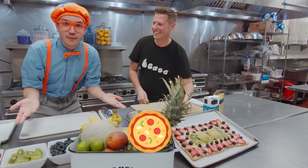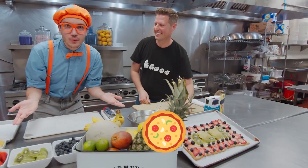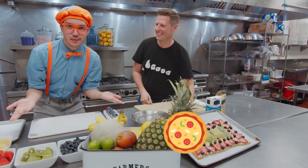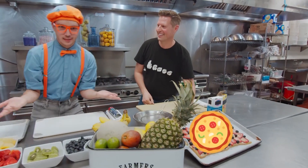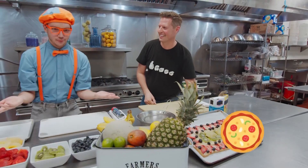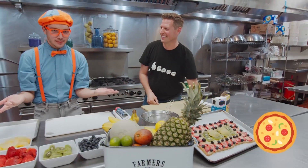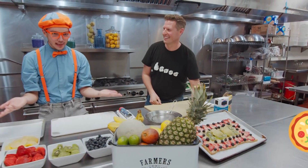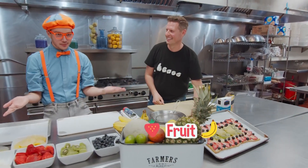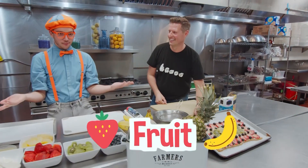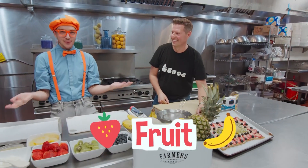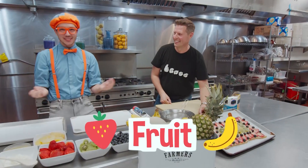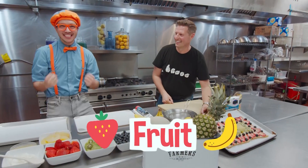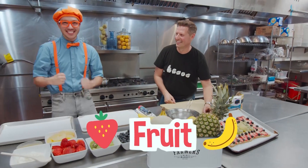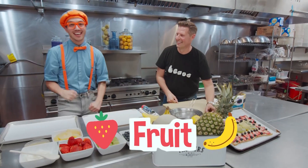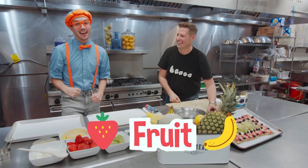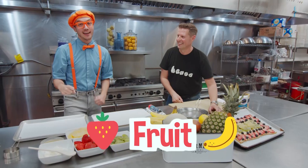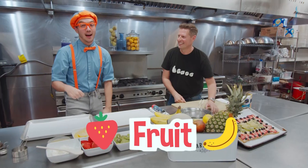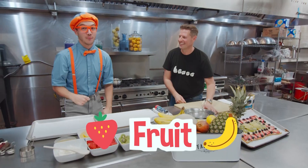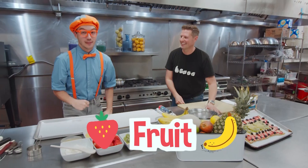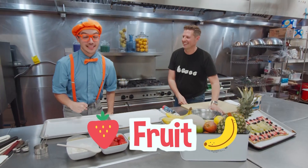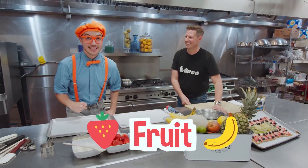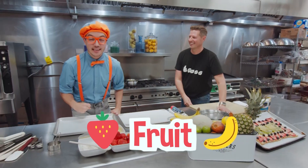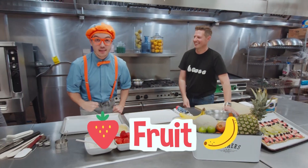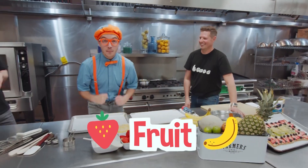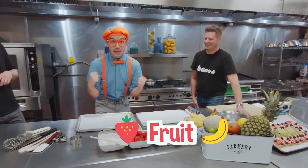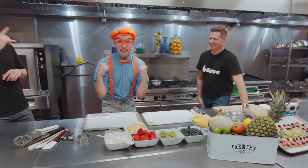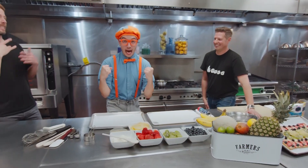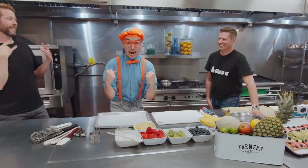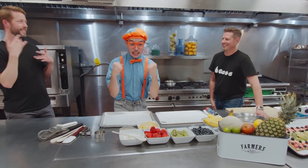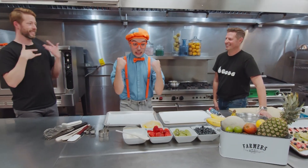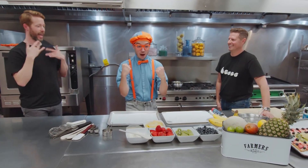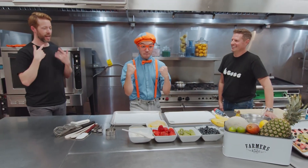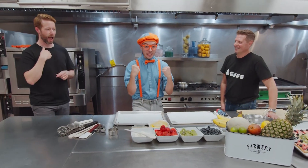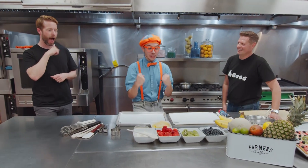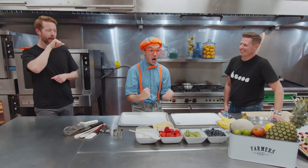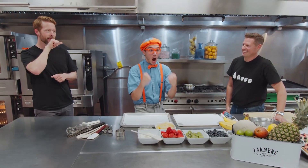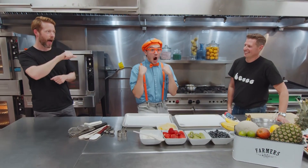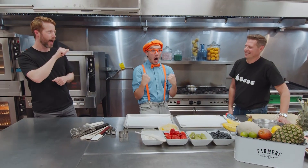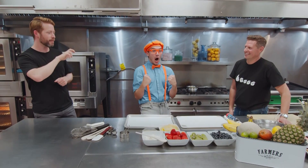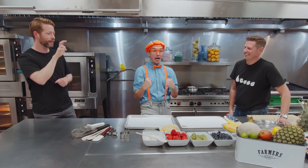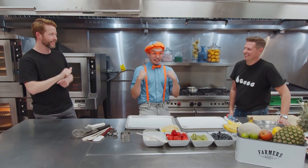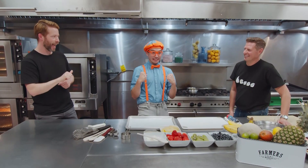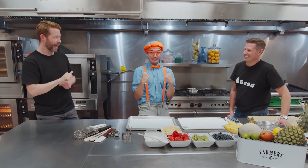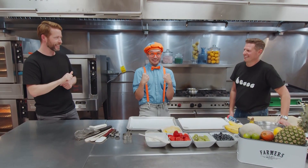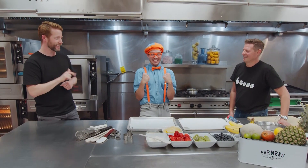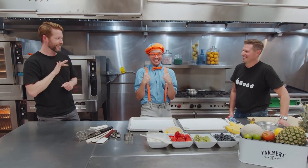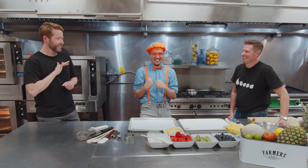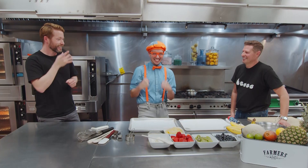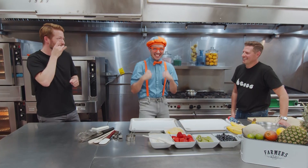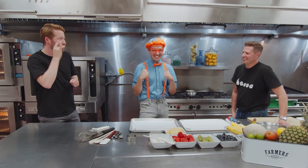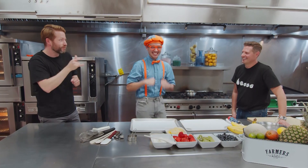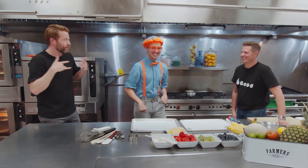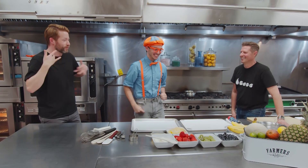but it's covered with different types of fruit! And I'm really excited because I love pizza! It's so